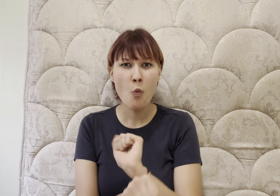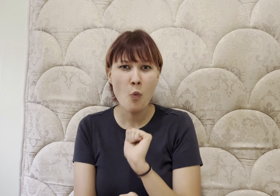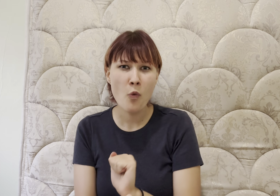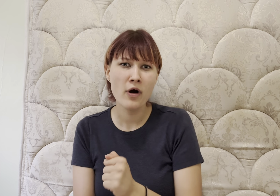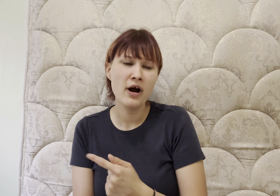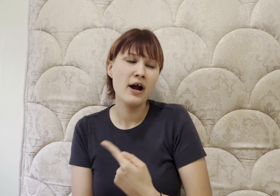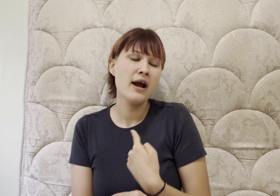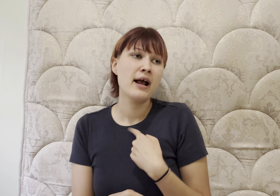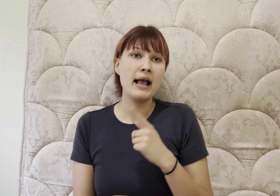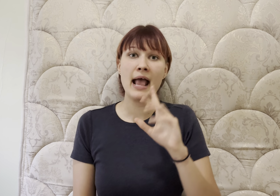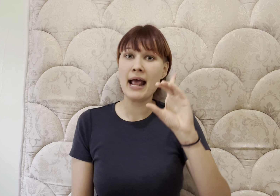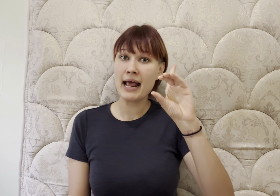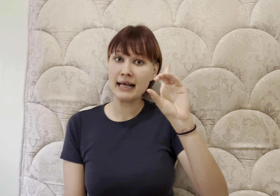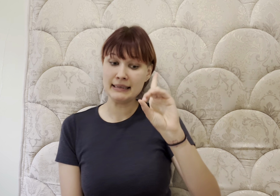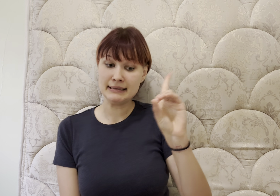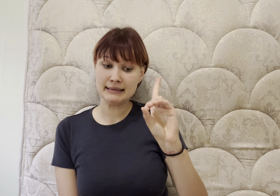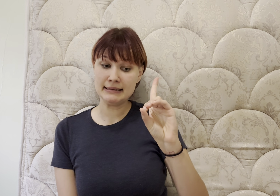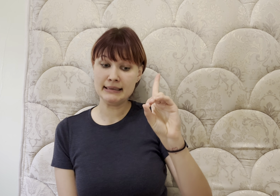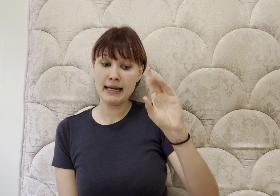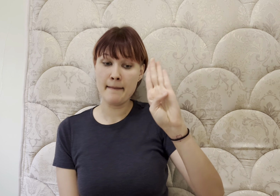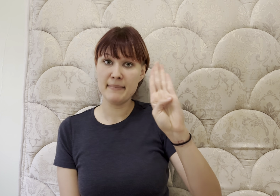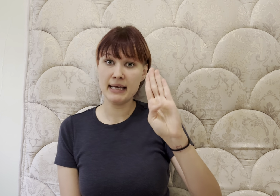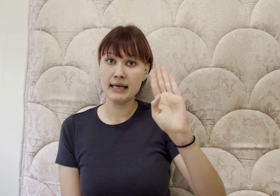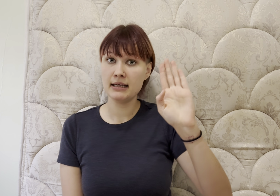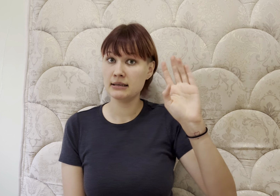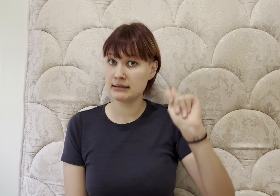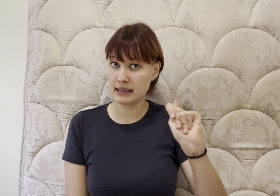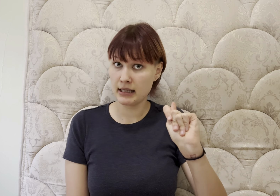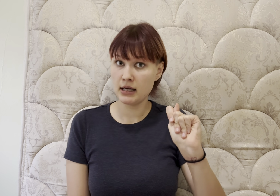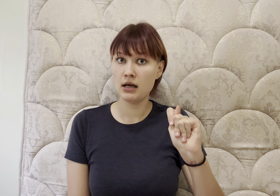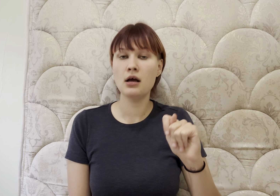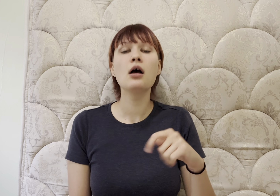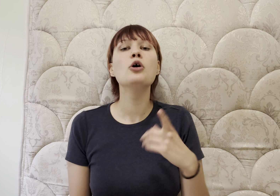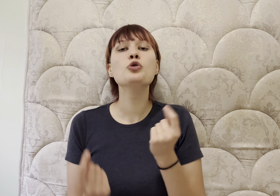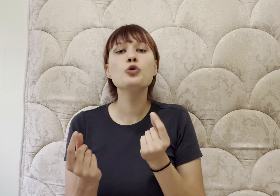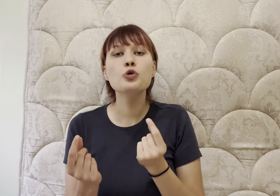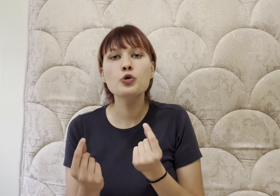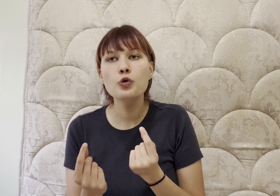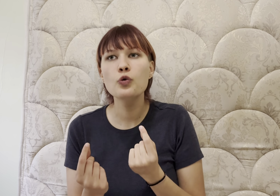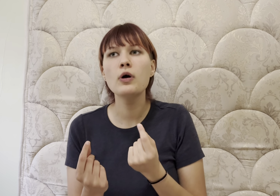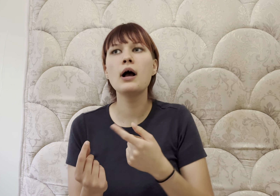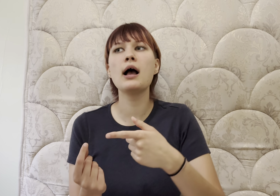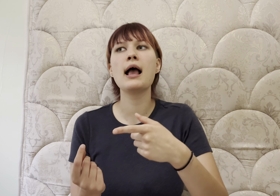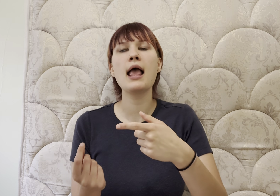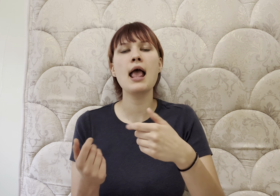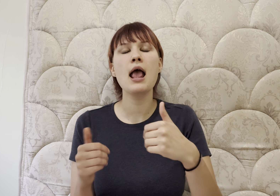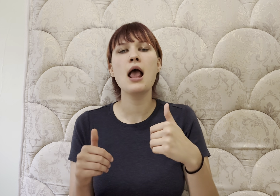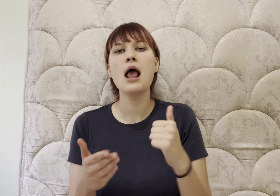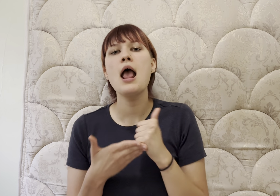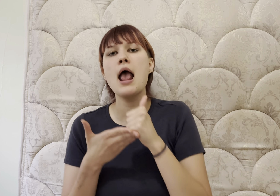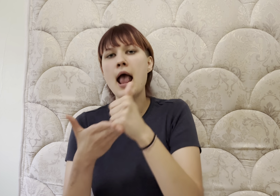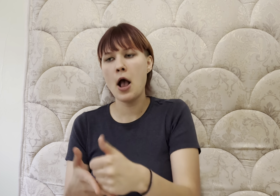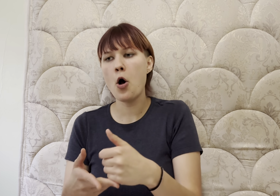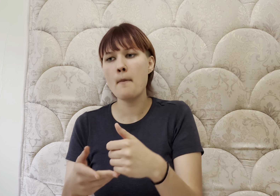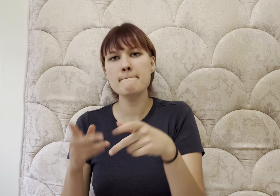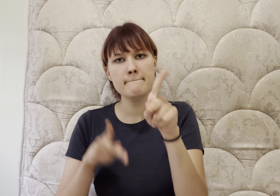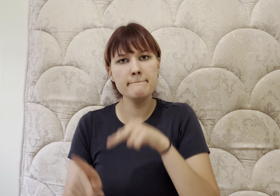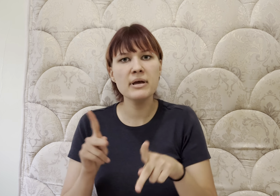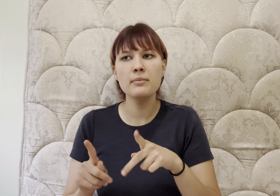feel unhappy, they can feel distressed, and it's okay. Those are just